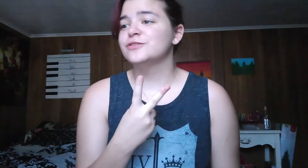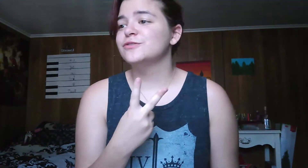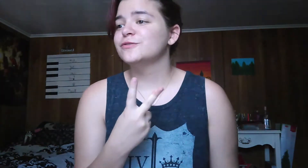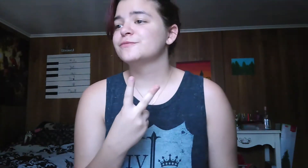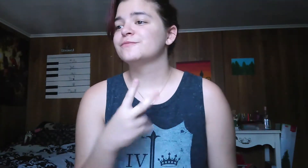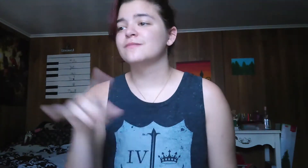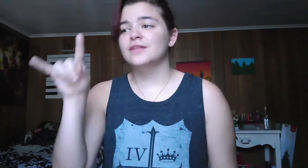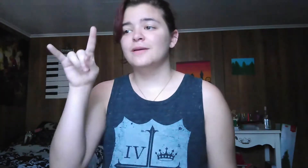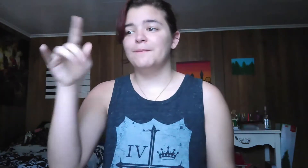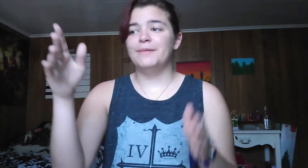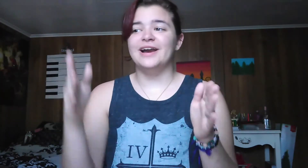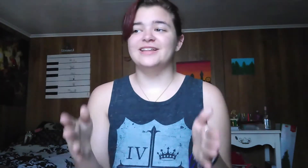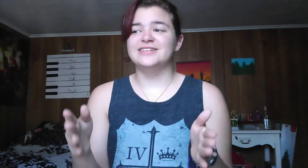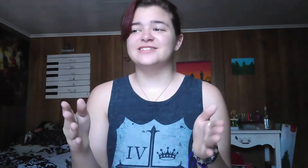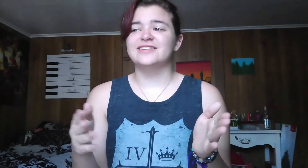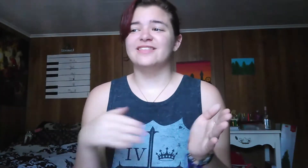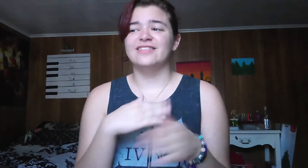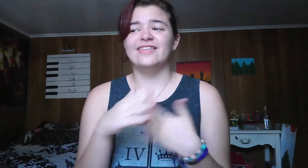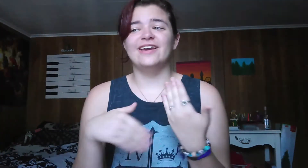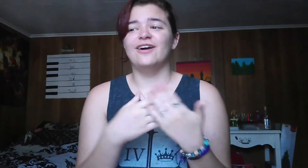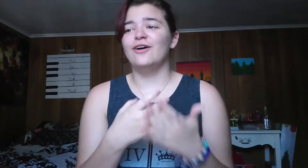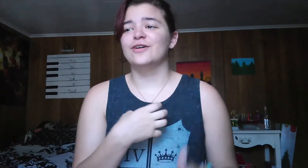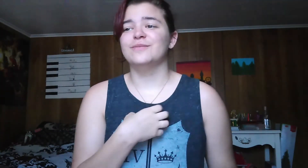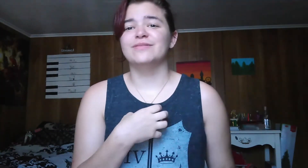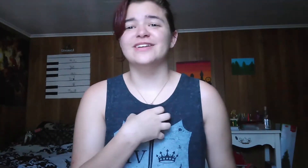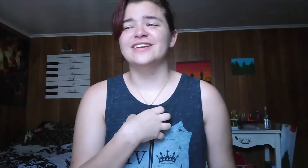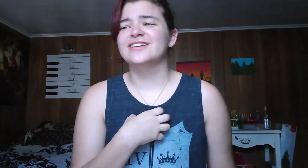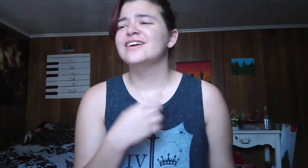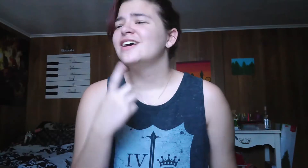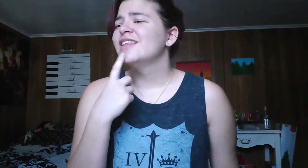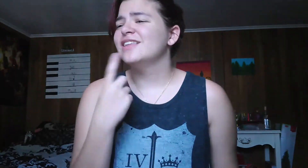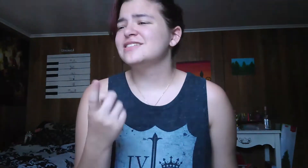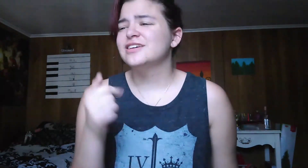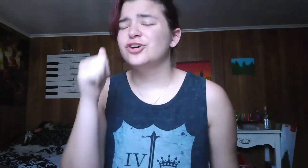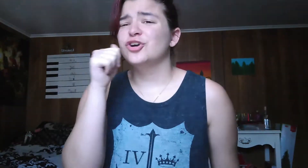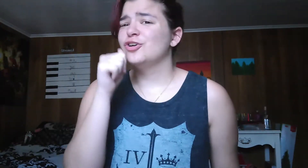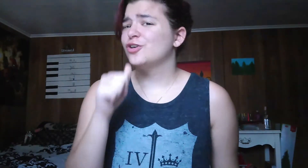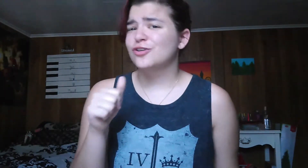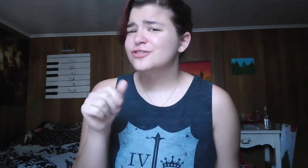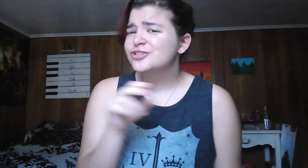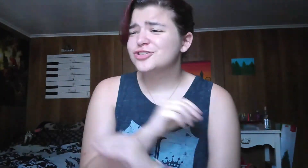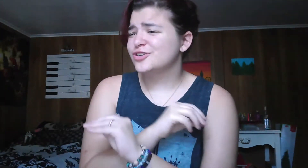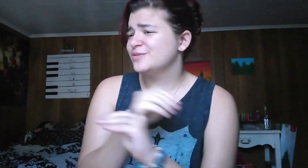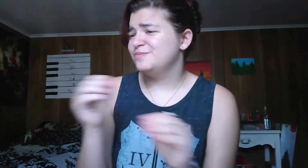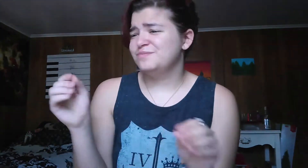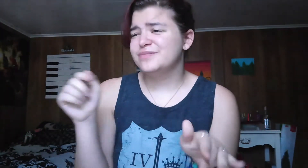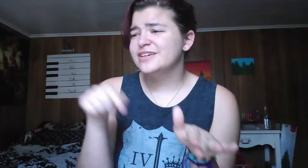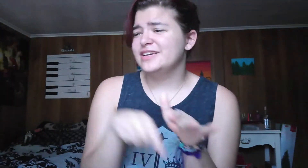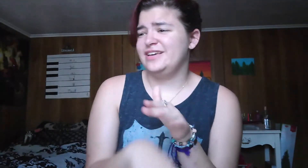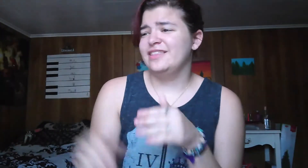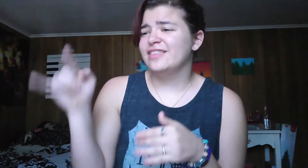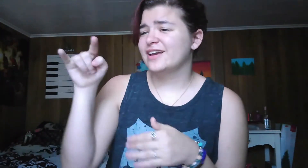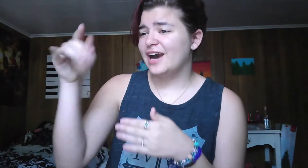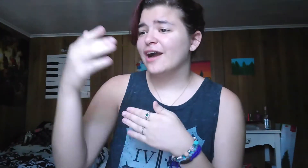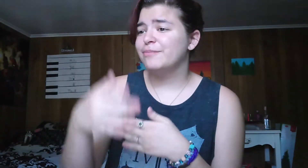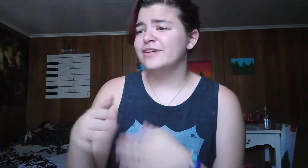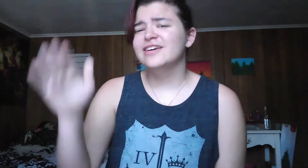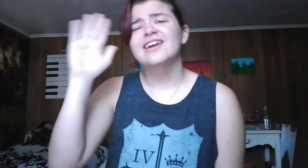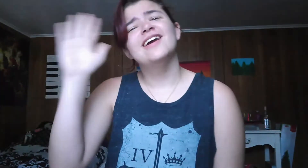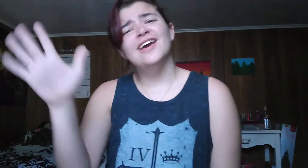II pilots, they all complained. They said, girls shouldn't be in the cockpit.